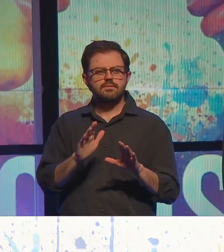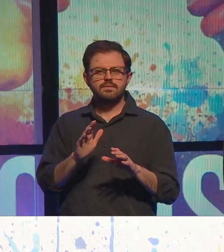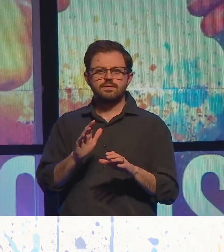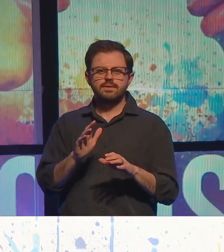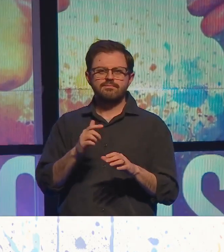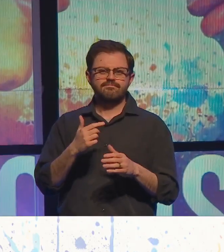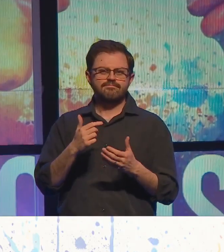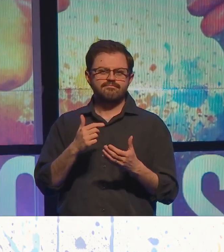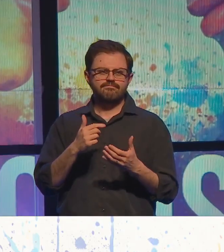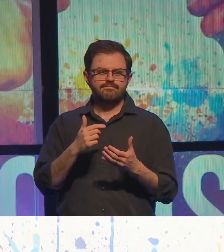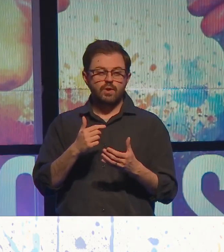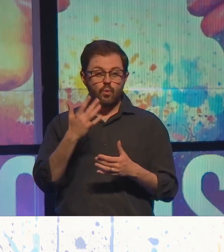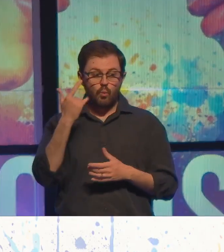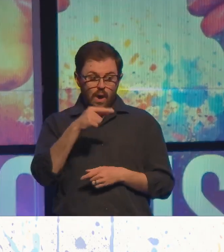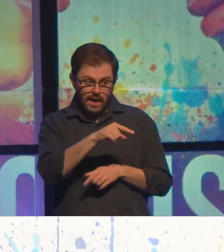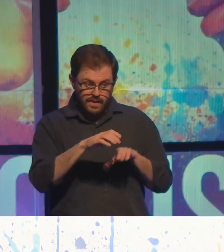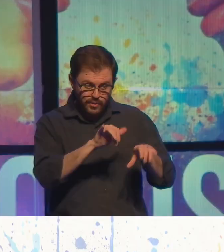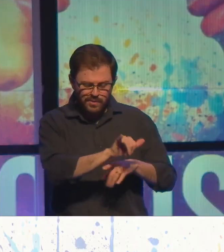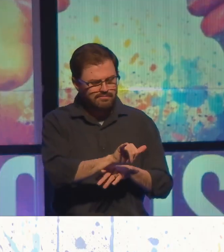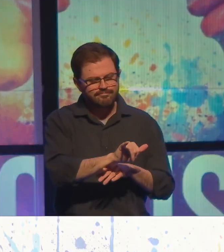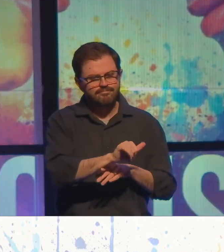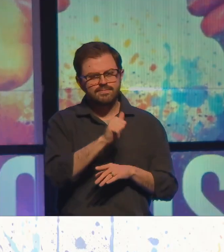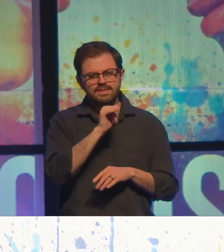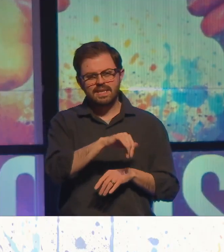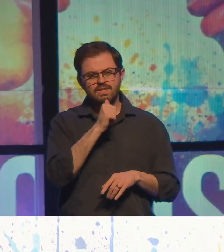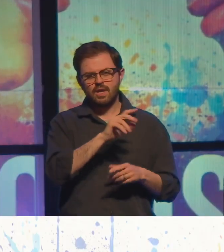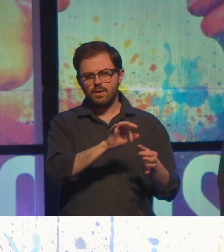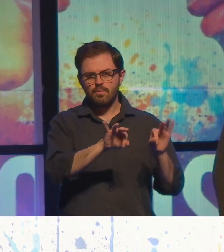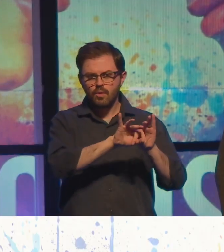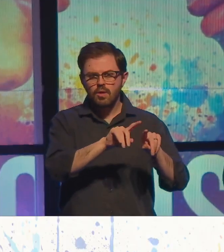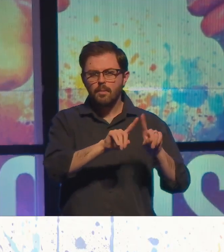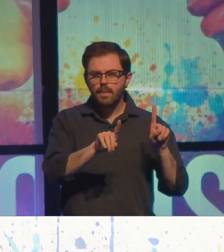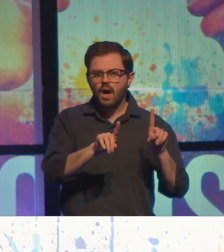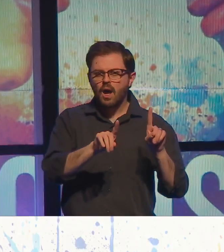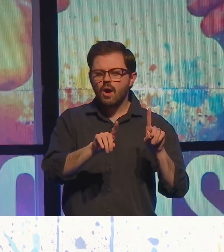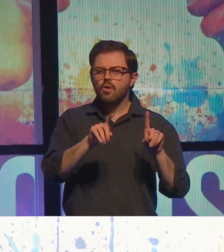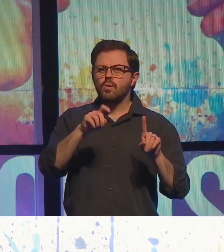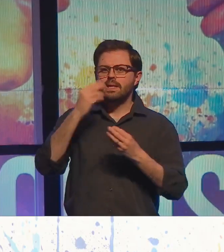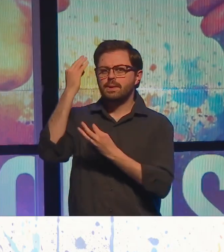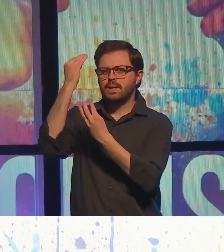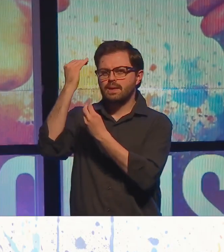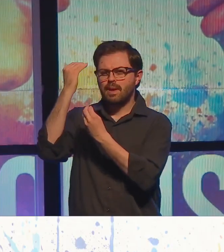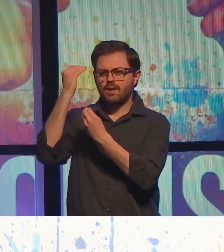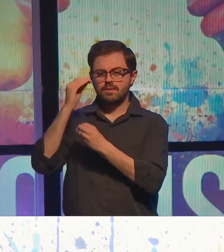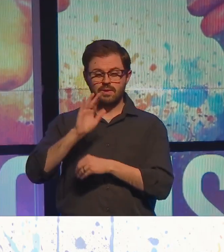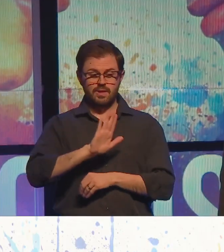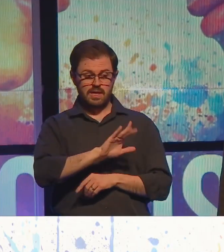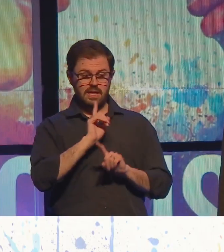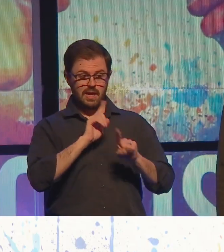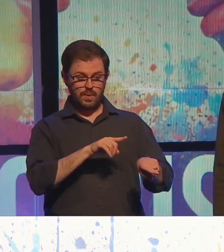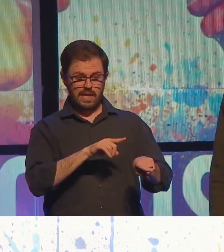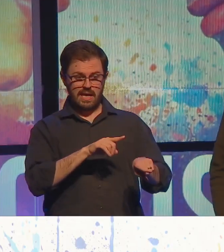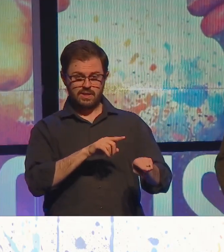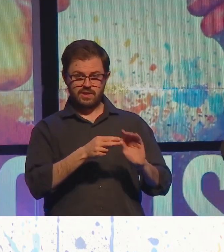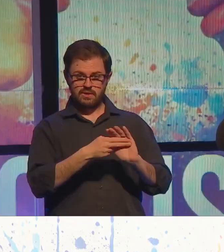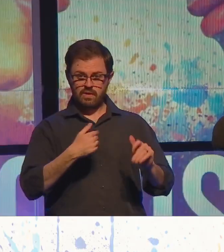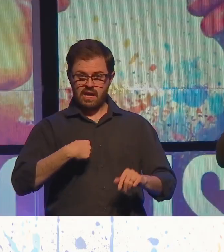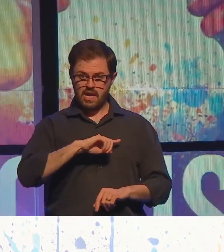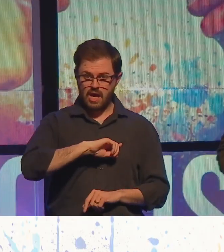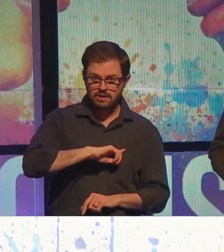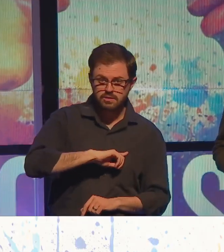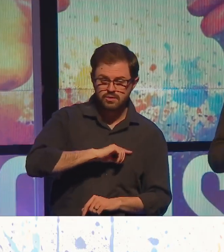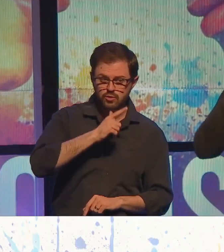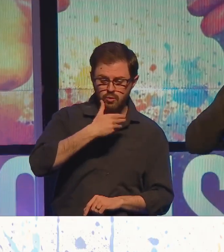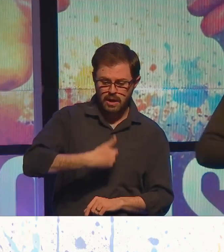The question is this: whether their reaction will get to tell us who we are. Will their reaction and their woundedness